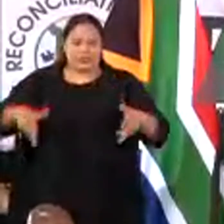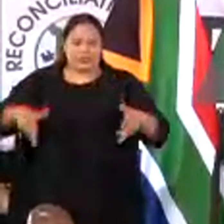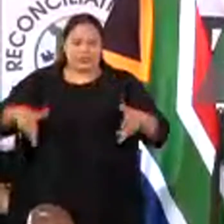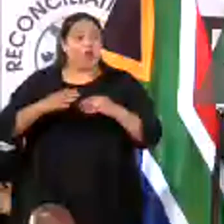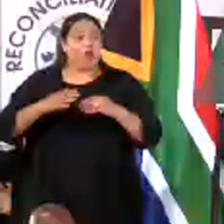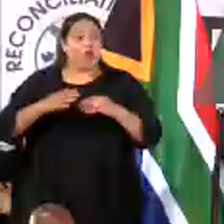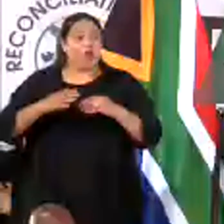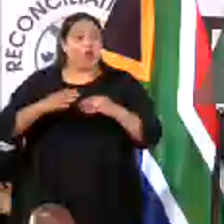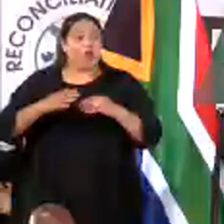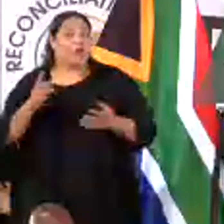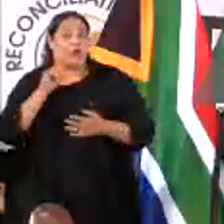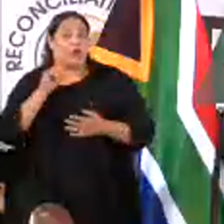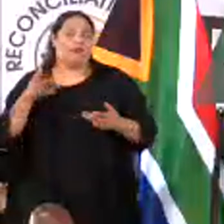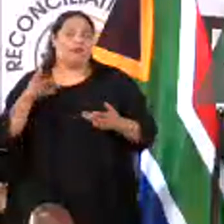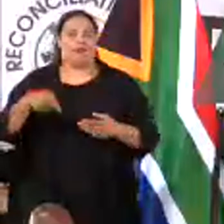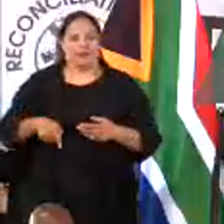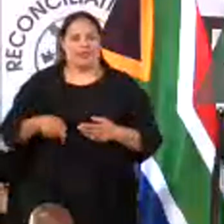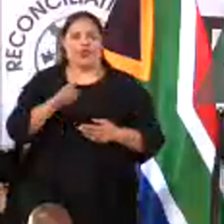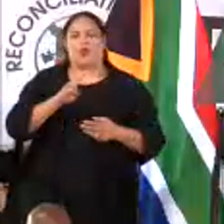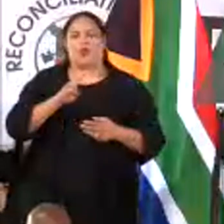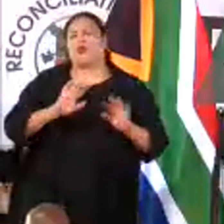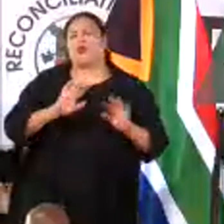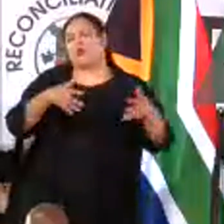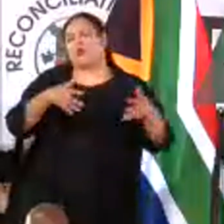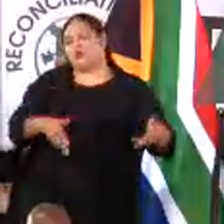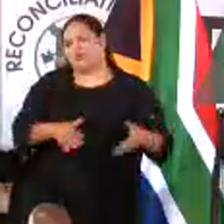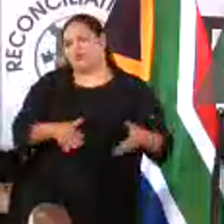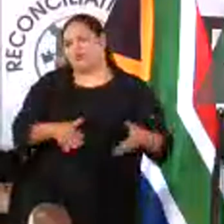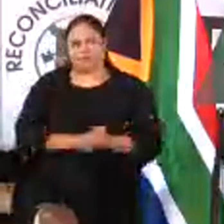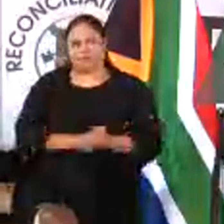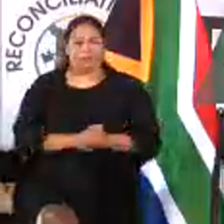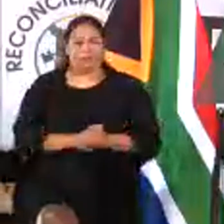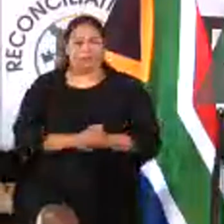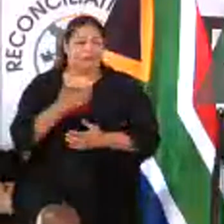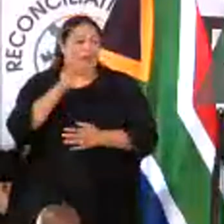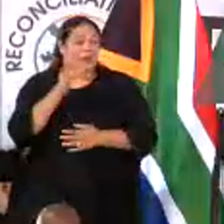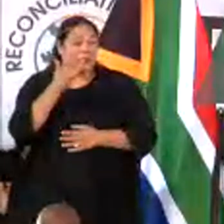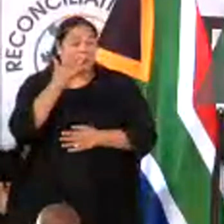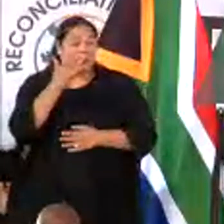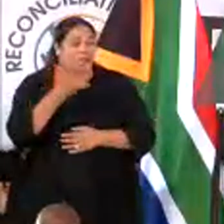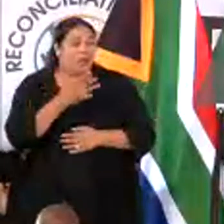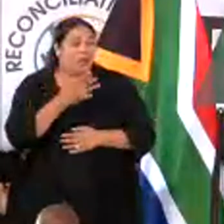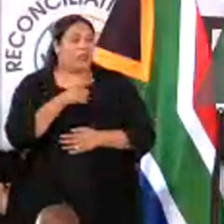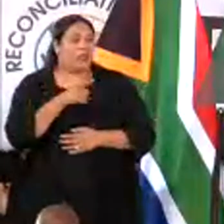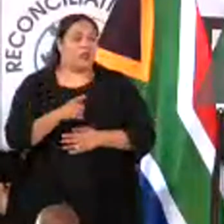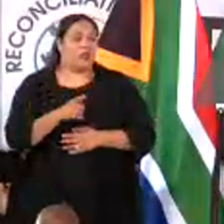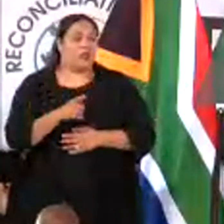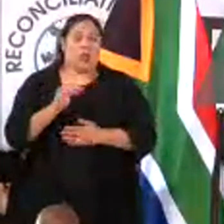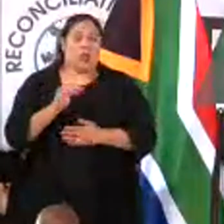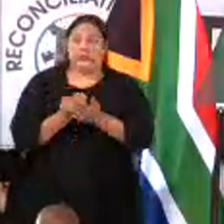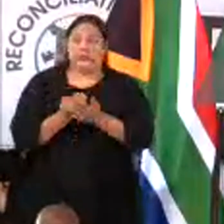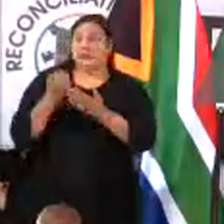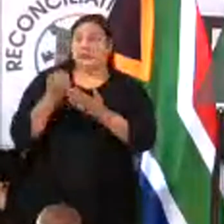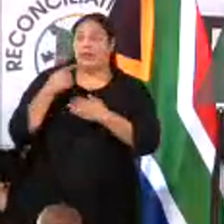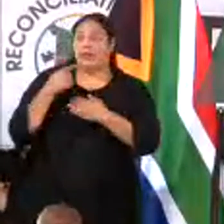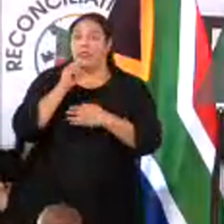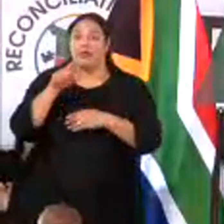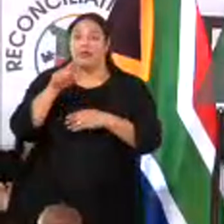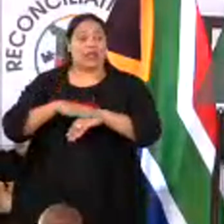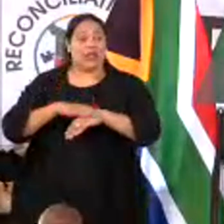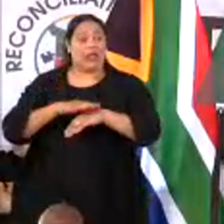more particularly here in the West Coast. Colored people were not spared in the